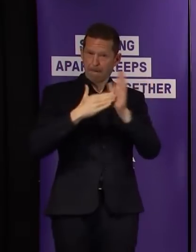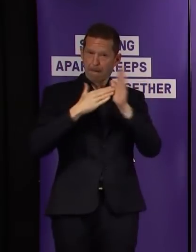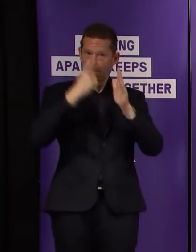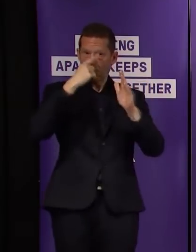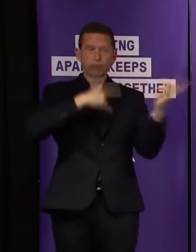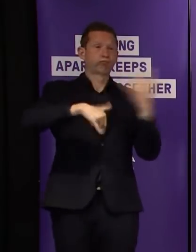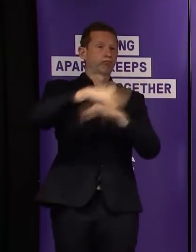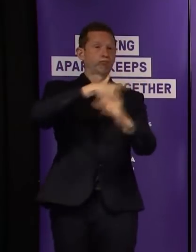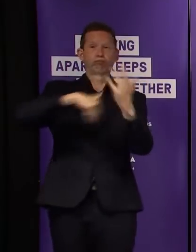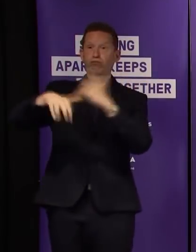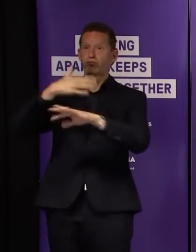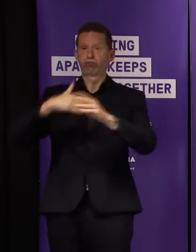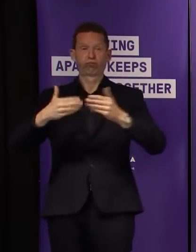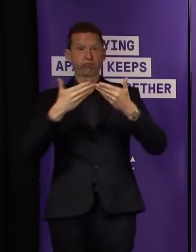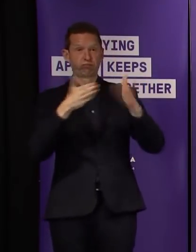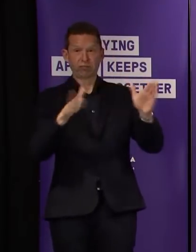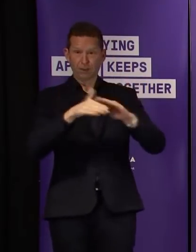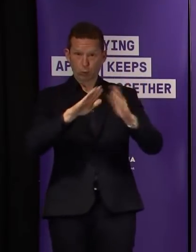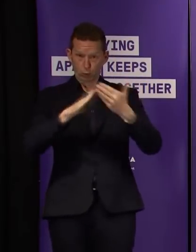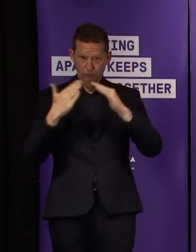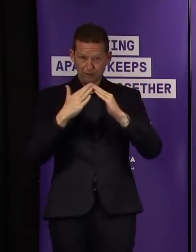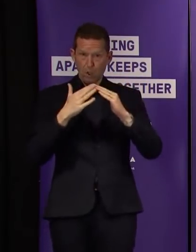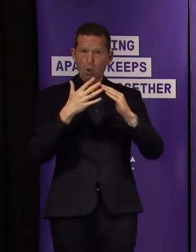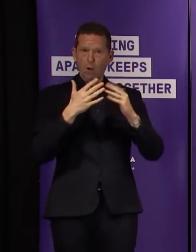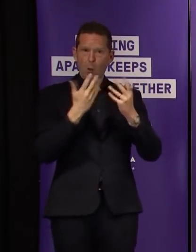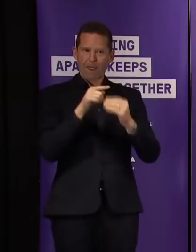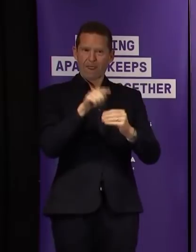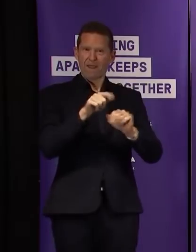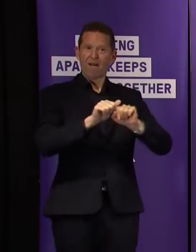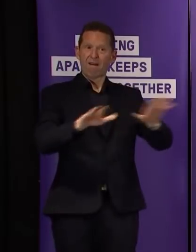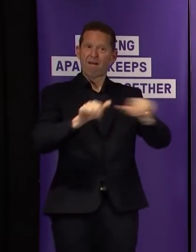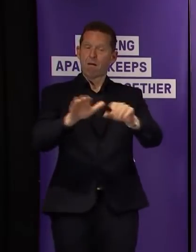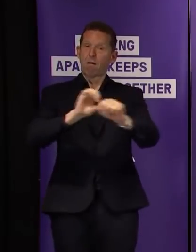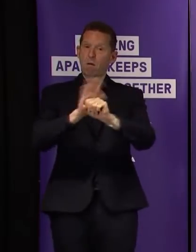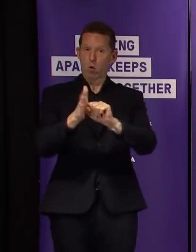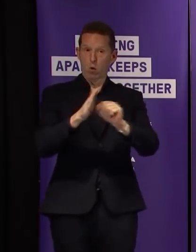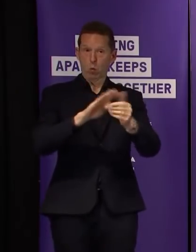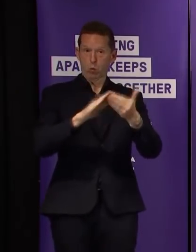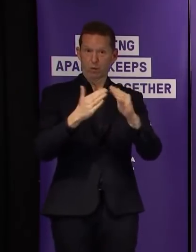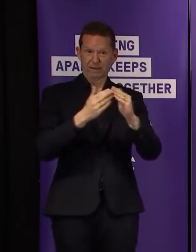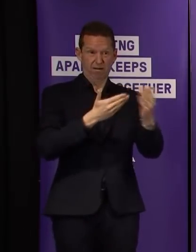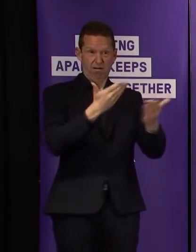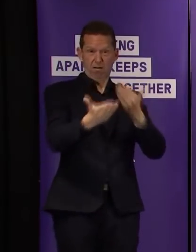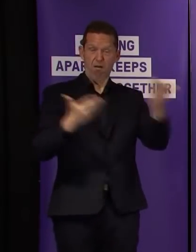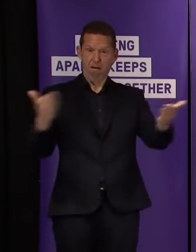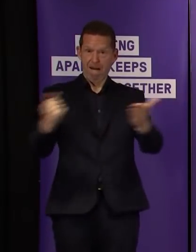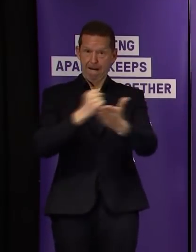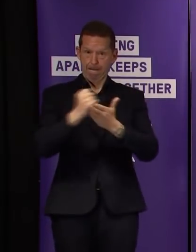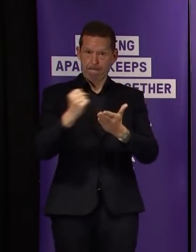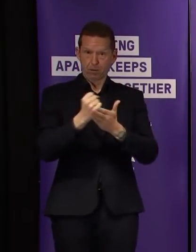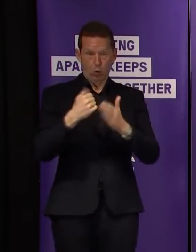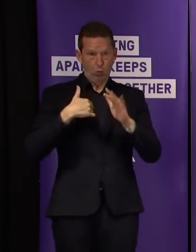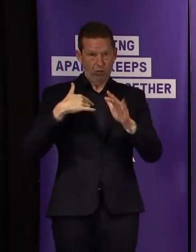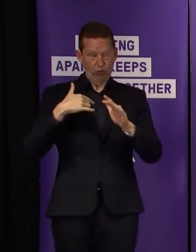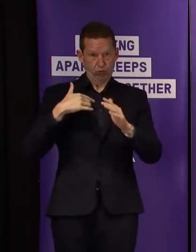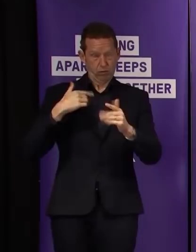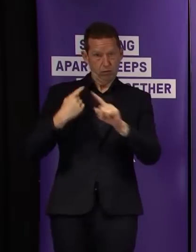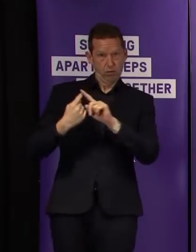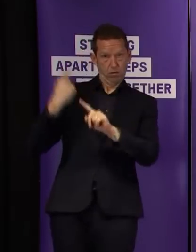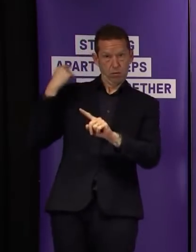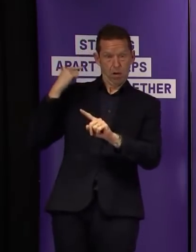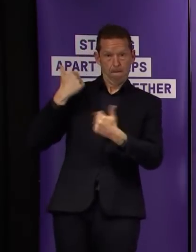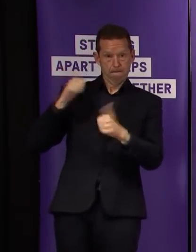community, when you've got as much community transmission as we've got, and we haven't yet hit these targets, these very low numbers,